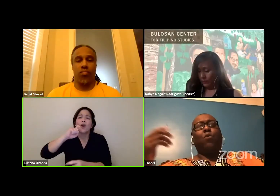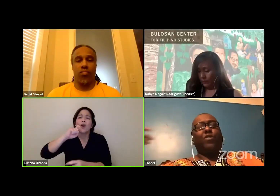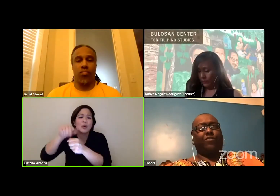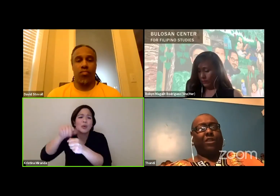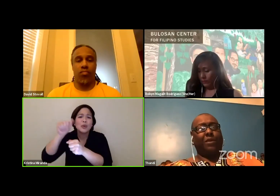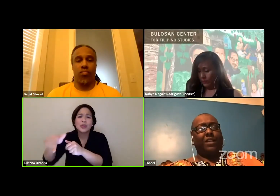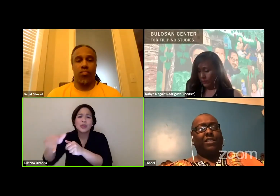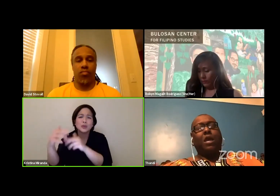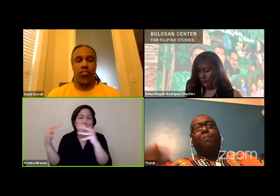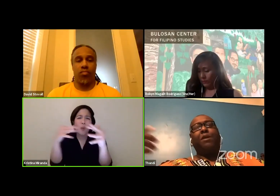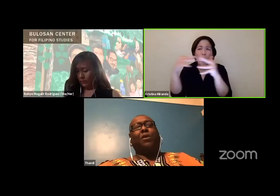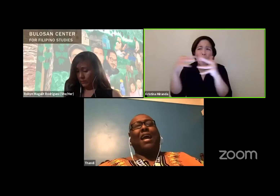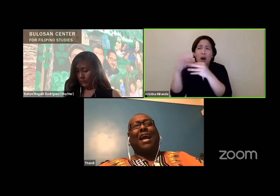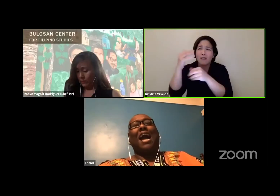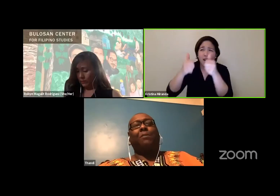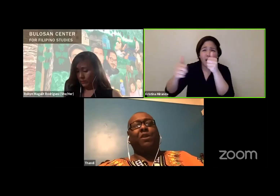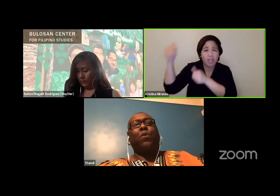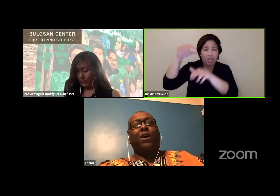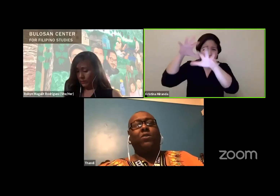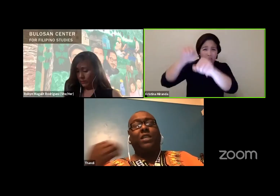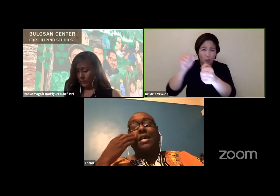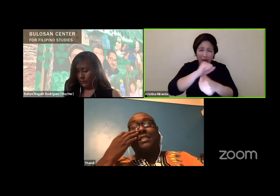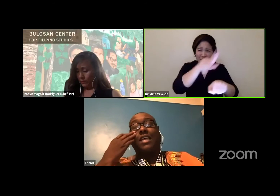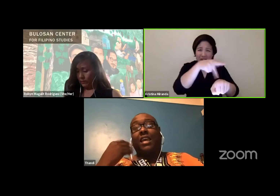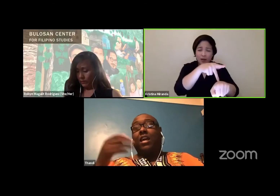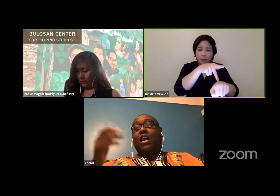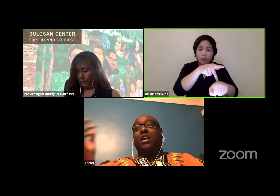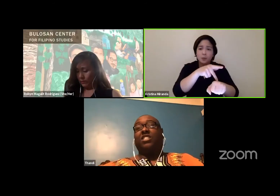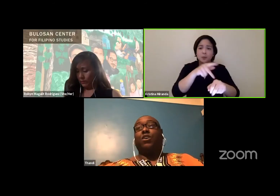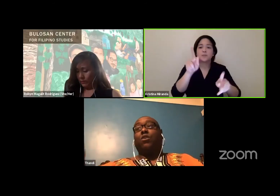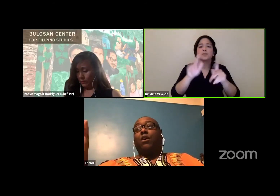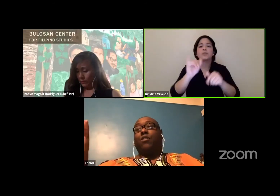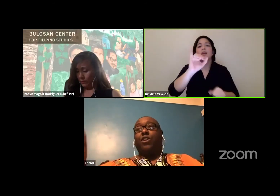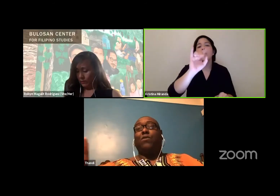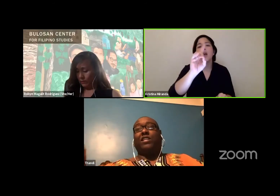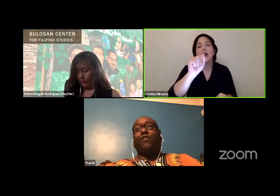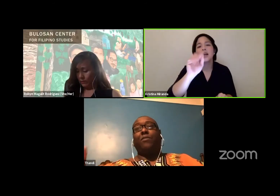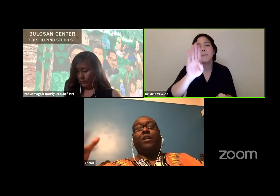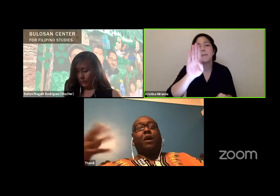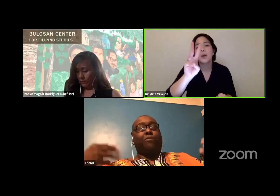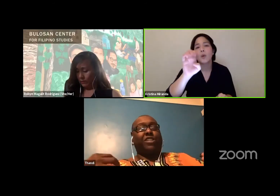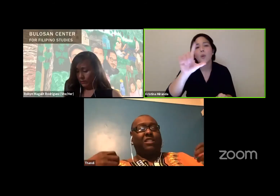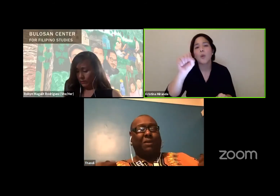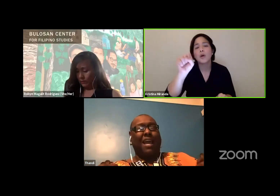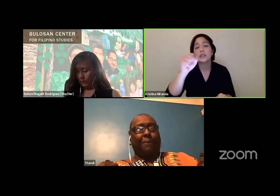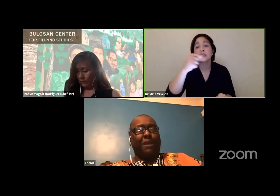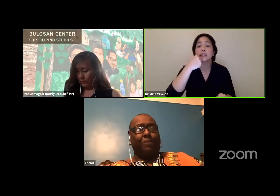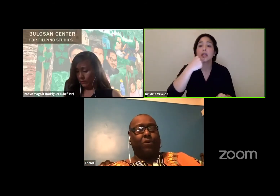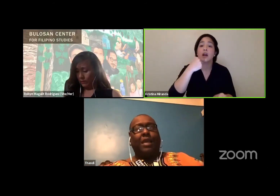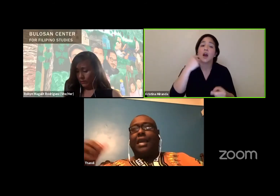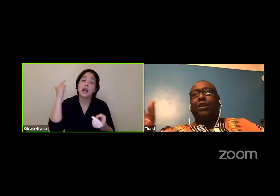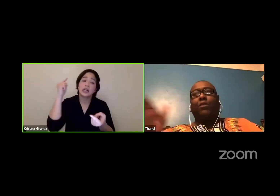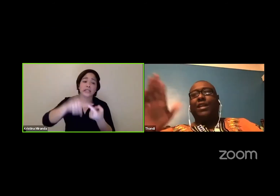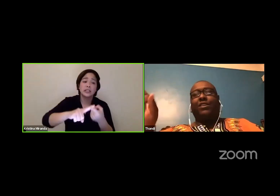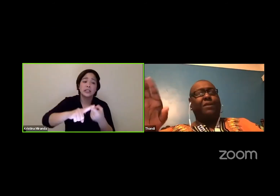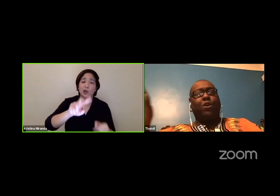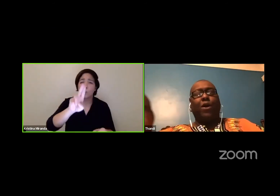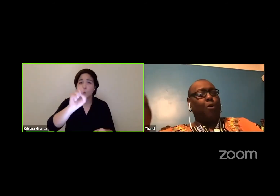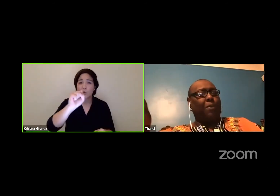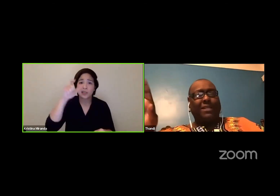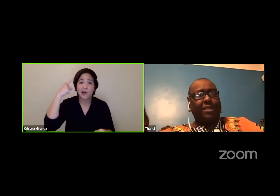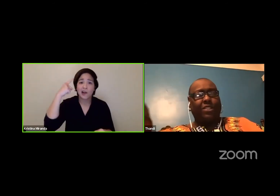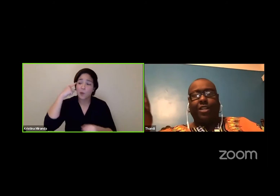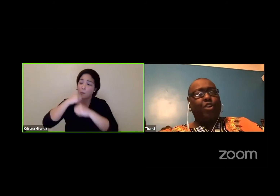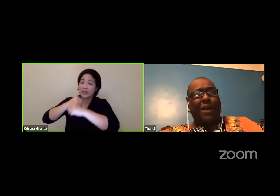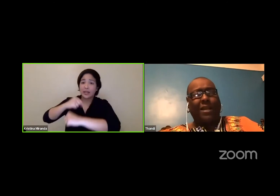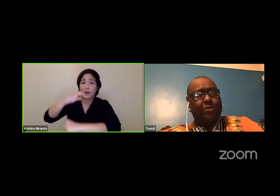imperialism with the Philippines. People like Ida B. Wells saying, until the US government protects Black people, you don't need to be going